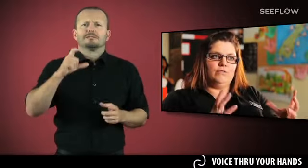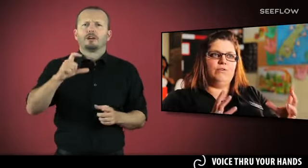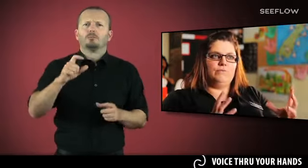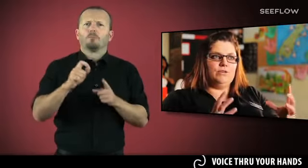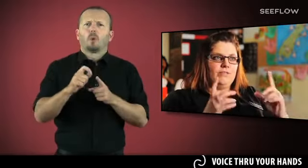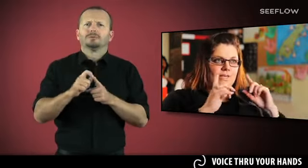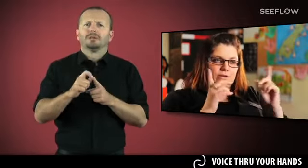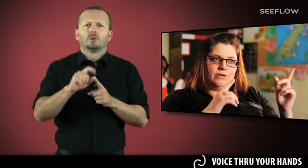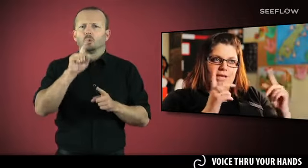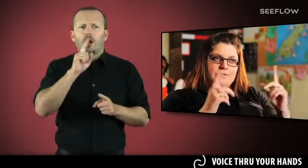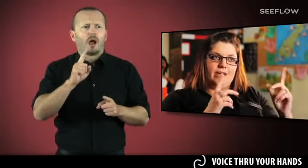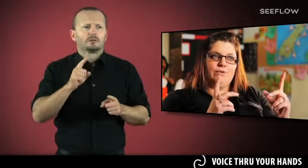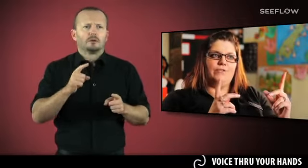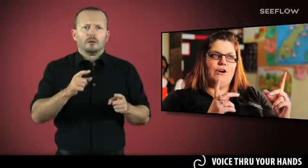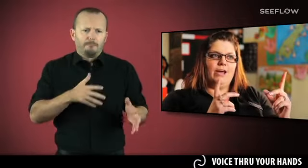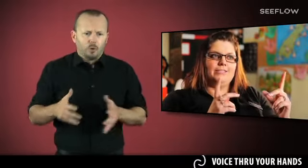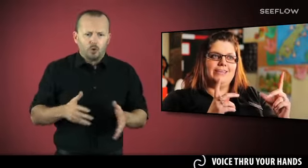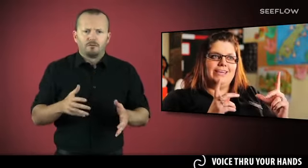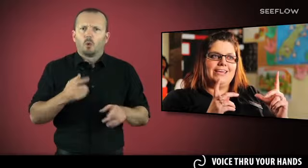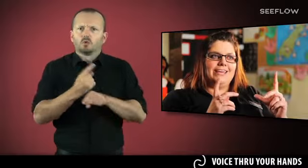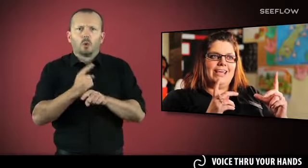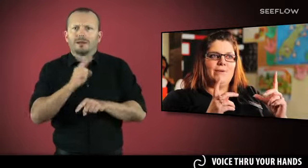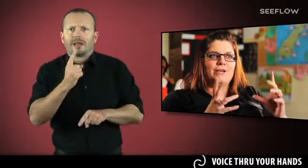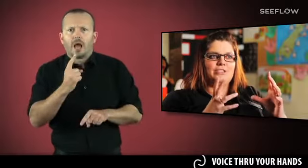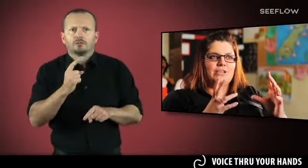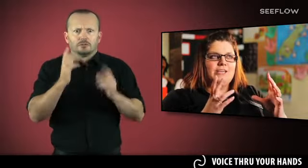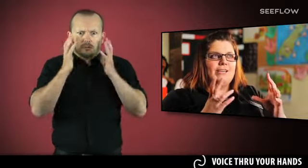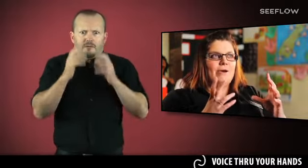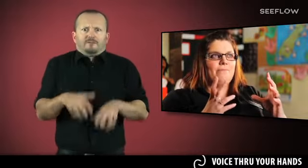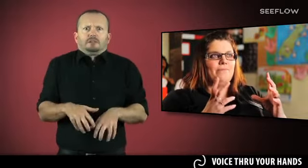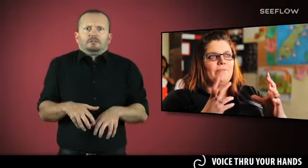given this wonderful computer that they can activate with their eyes, and how much